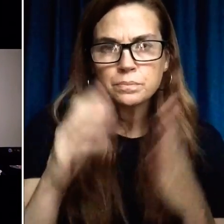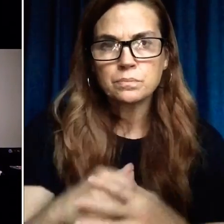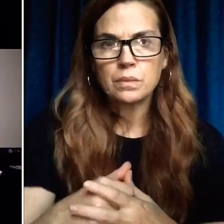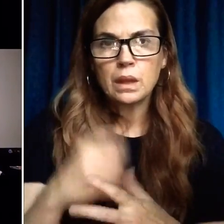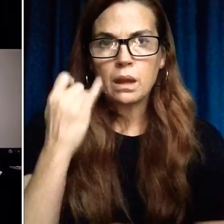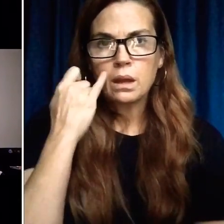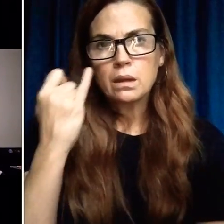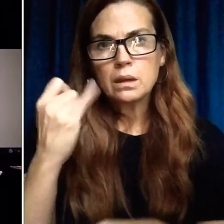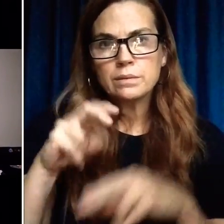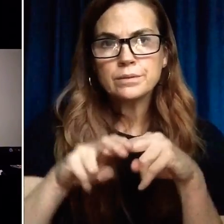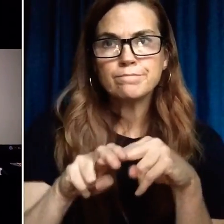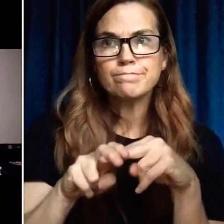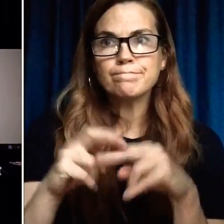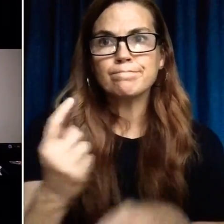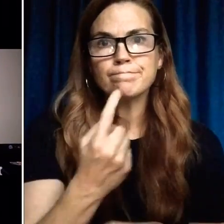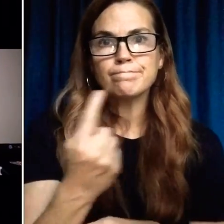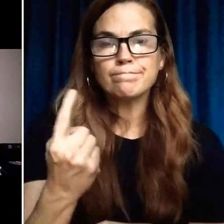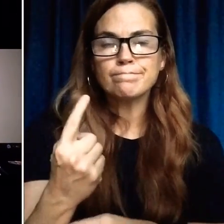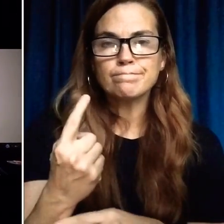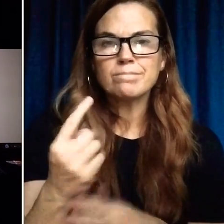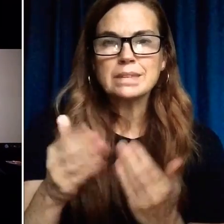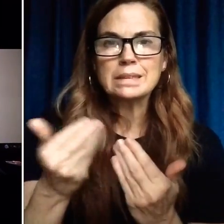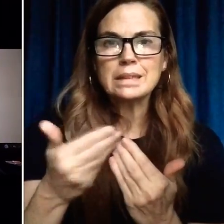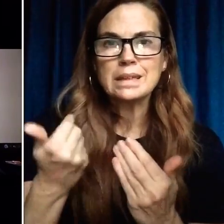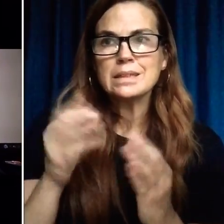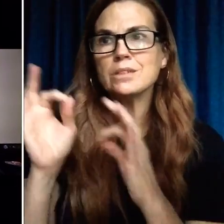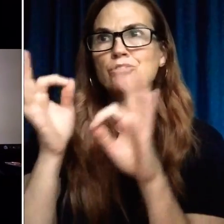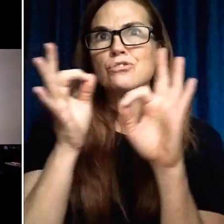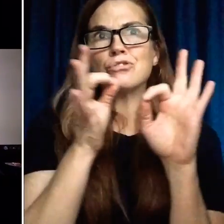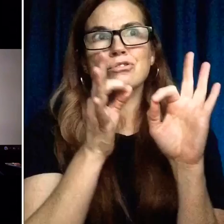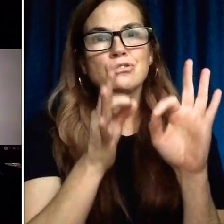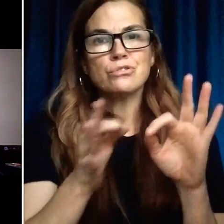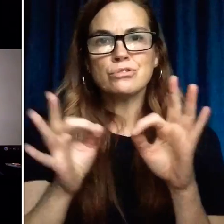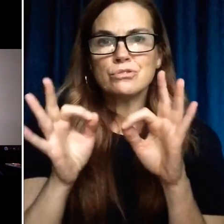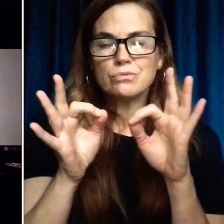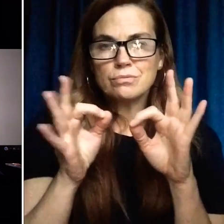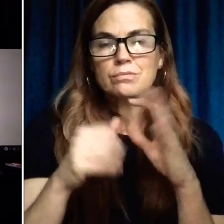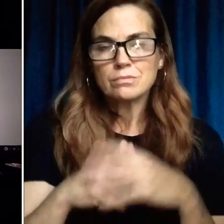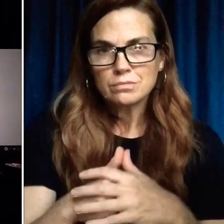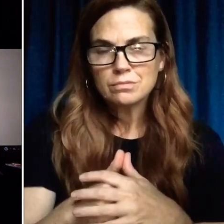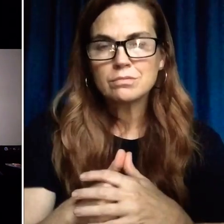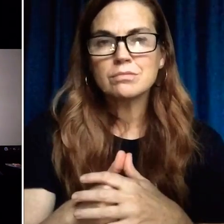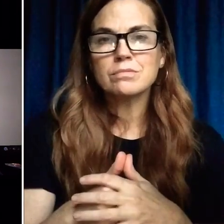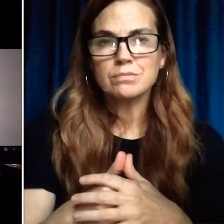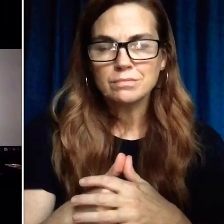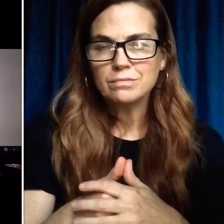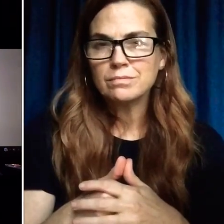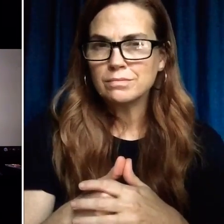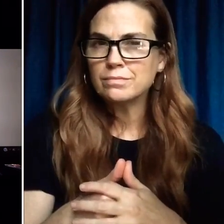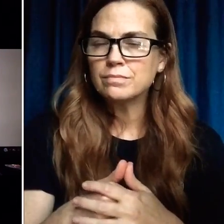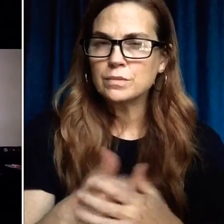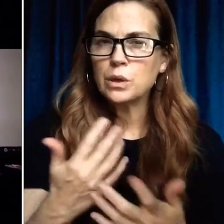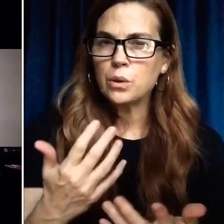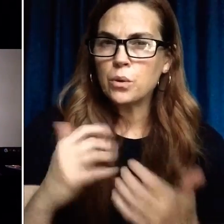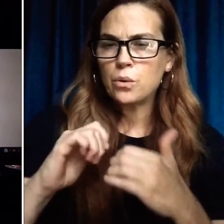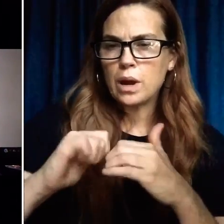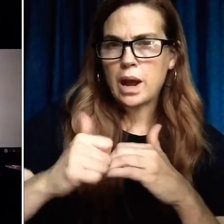Sitting alone can make you feel distracted, so you can sit in front of a device. There are